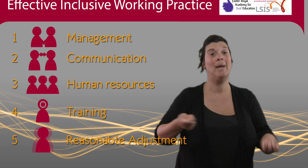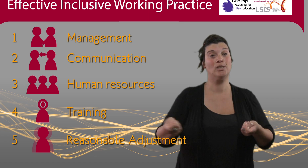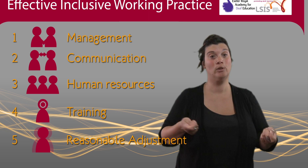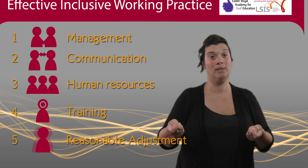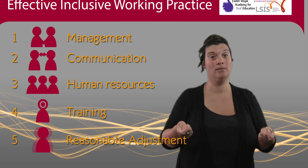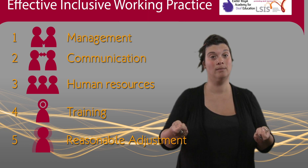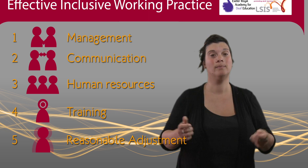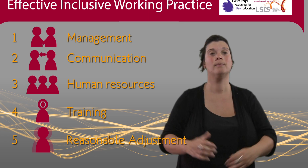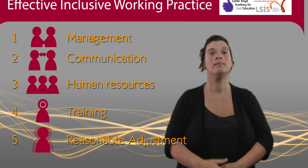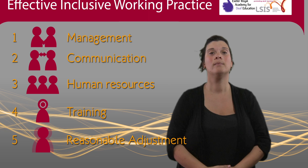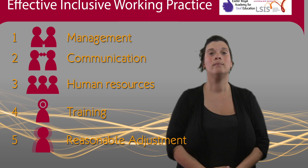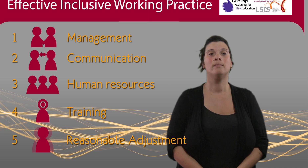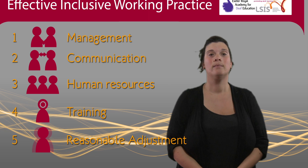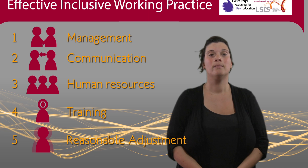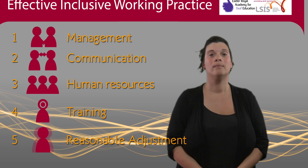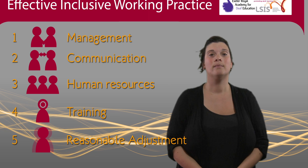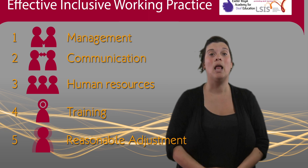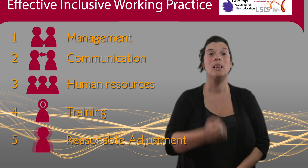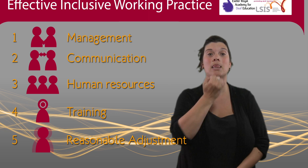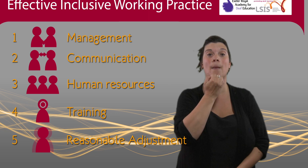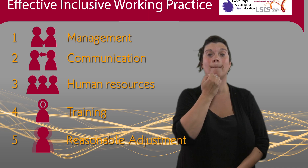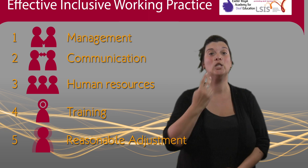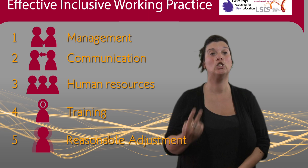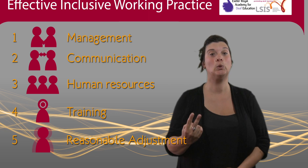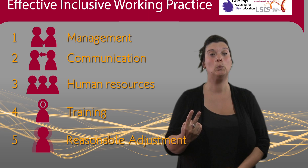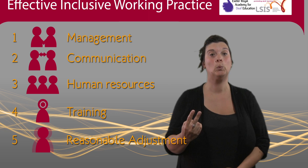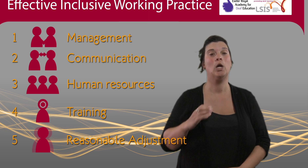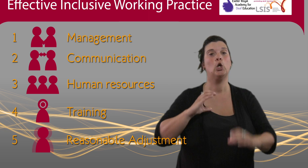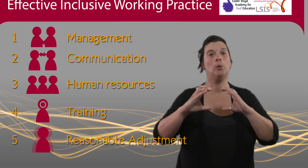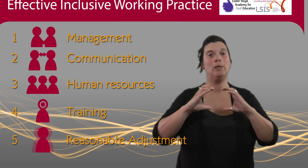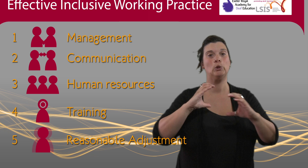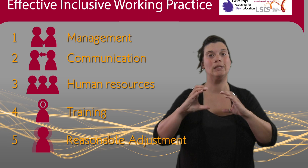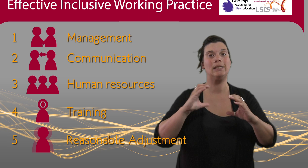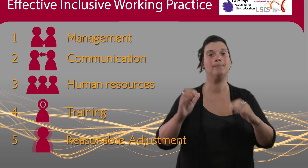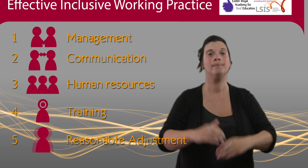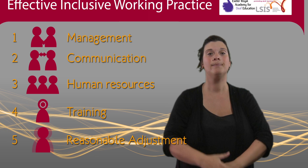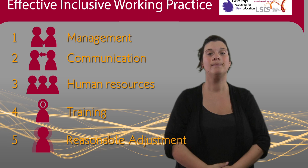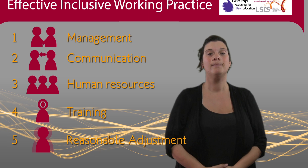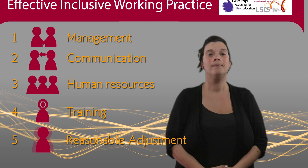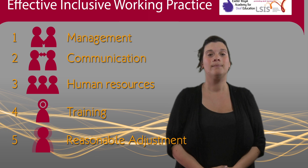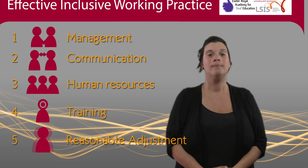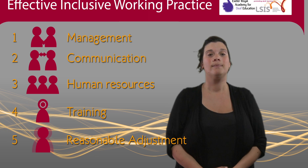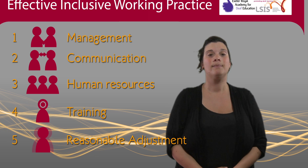1, management; number 2, communication;